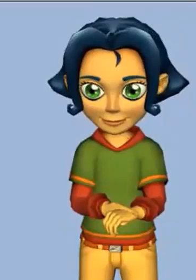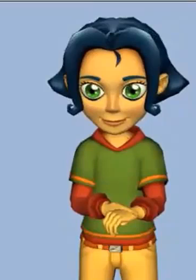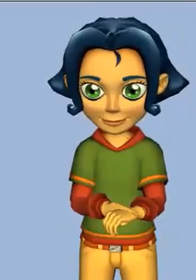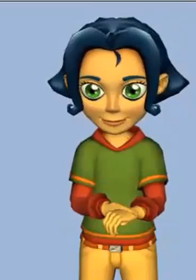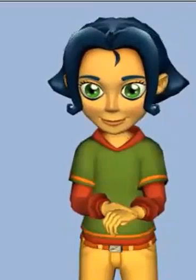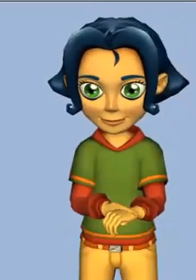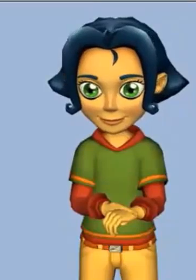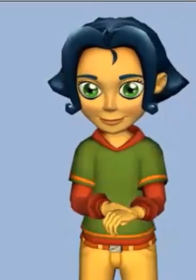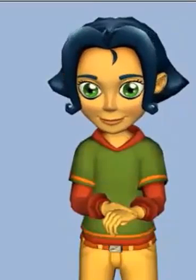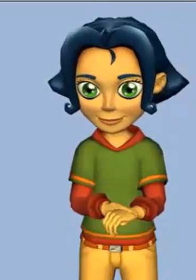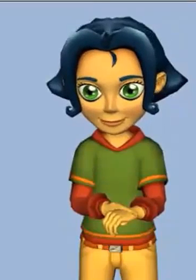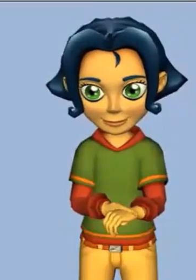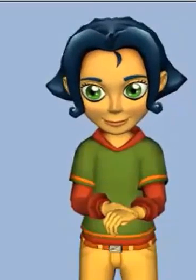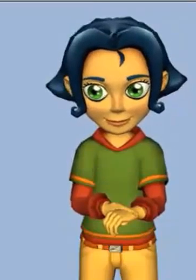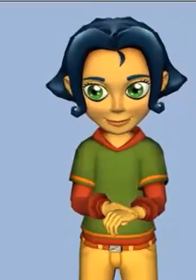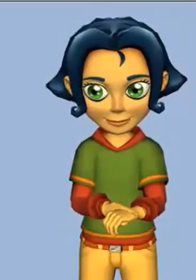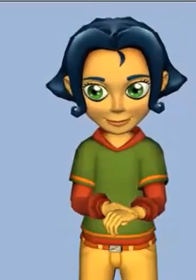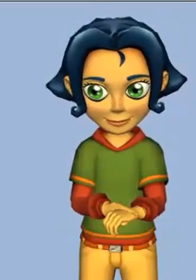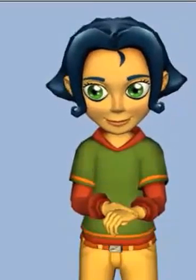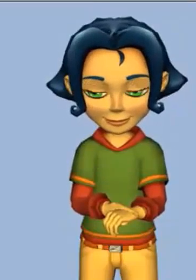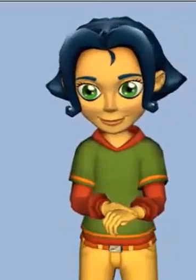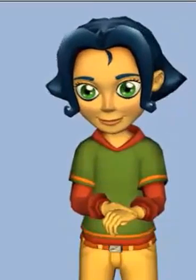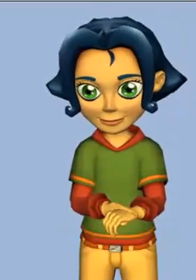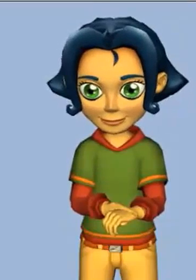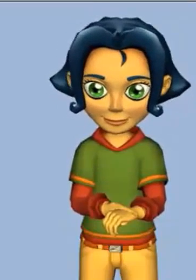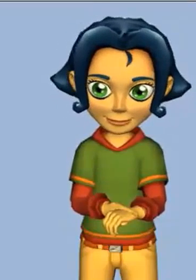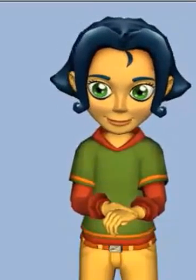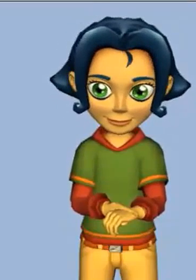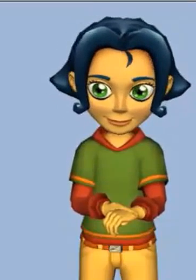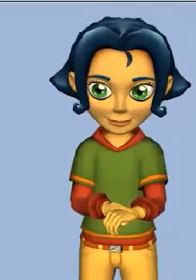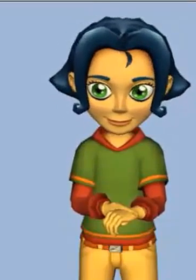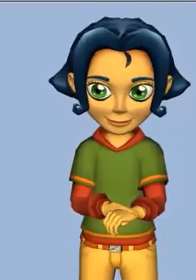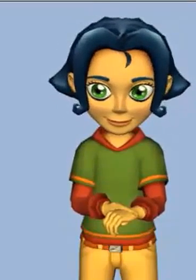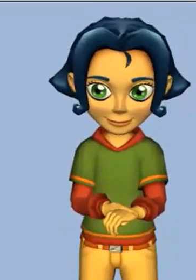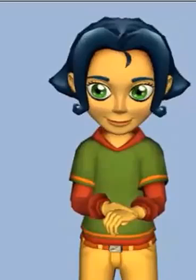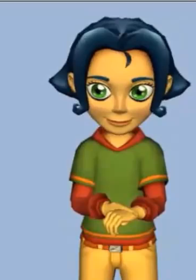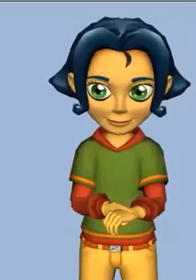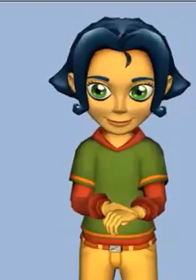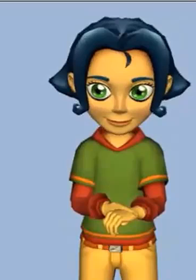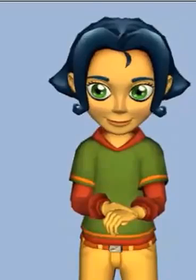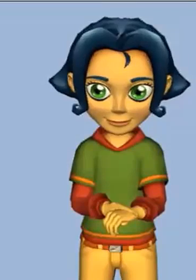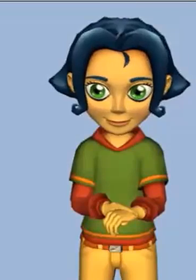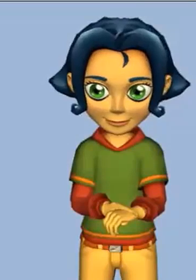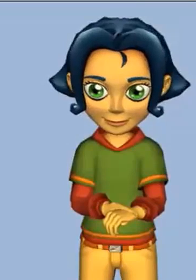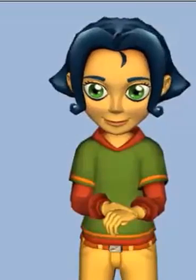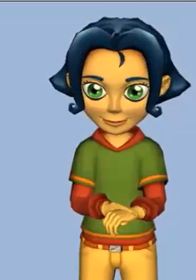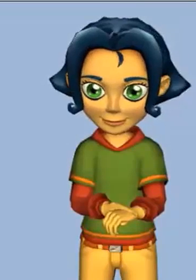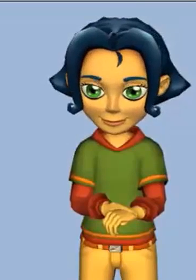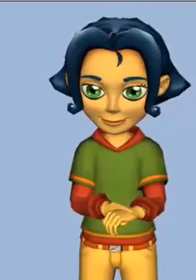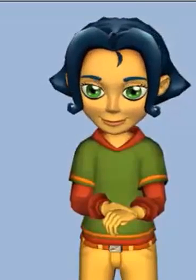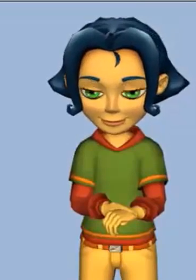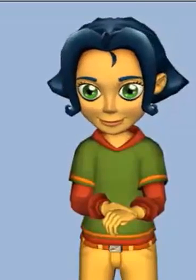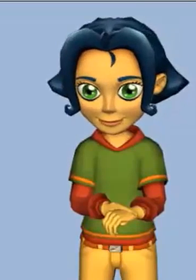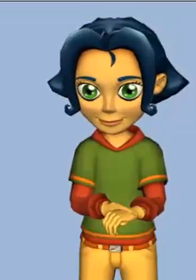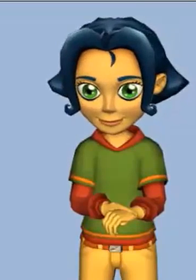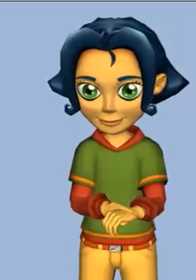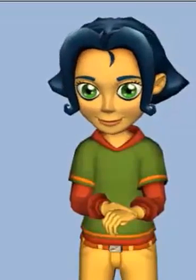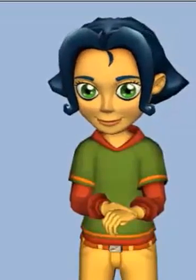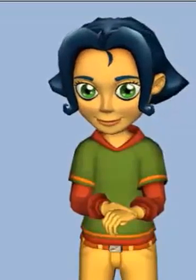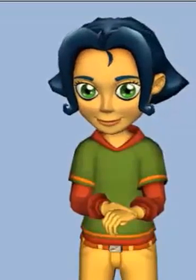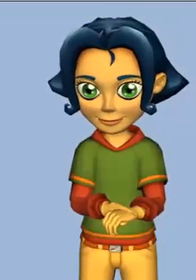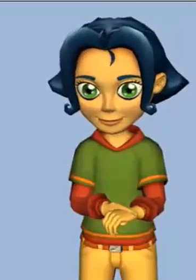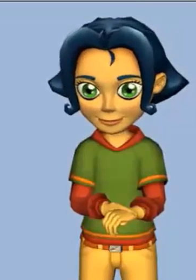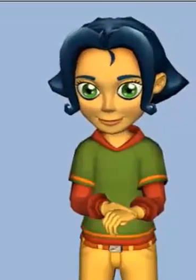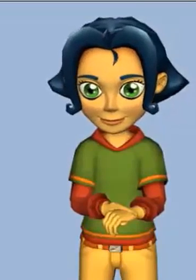around 10 subcategories. Arriving directly shortly, available, departure shortly, expected to arrive, late,